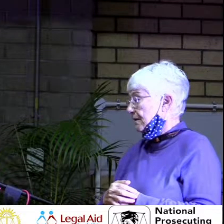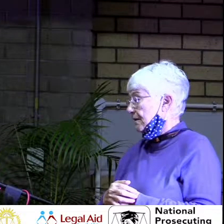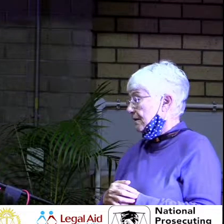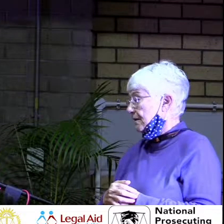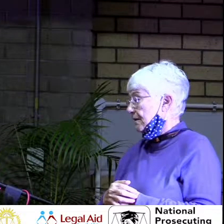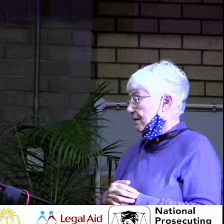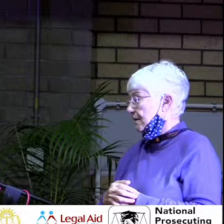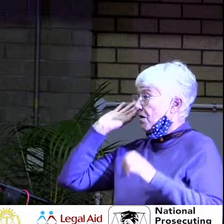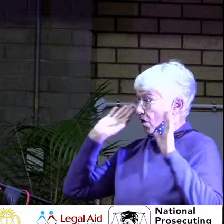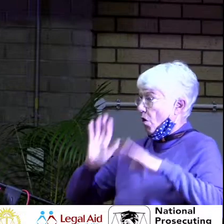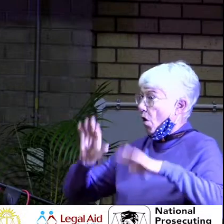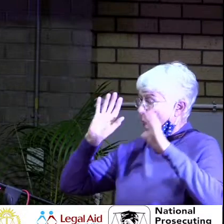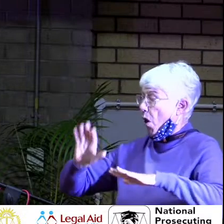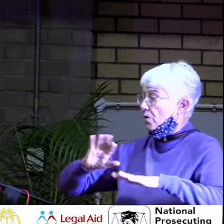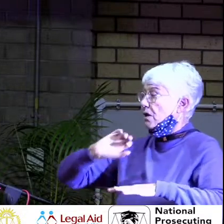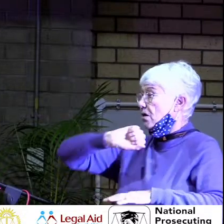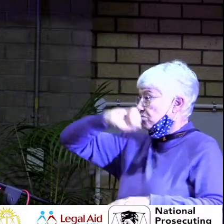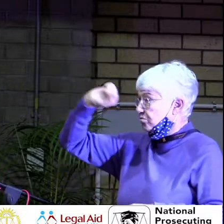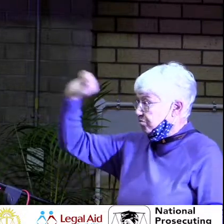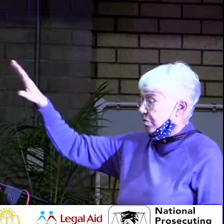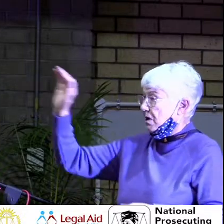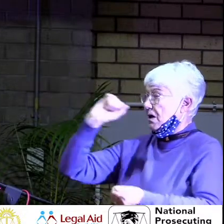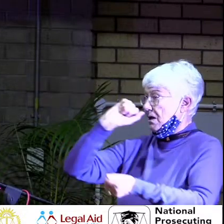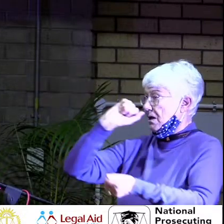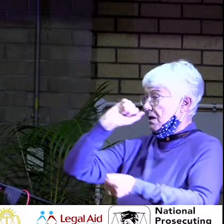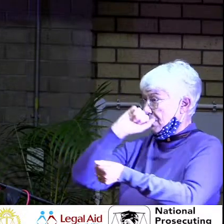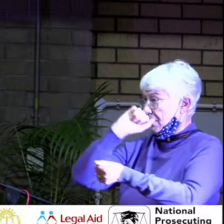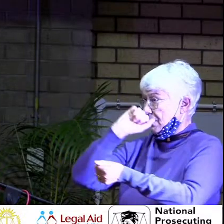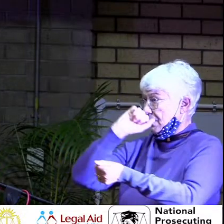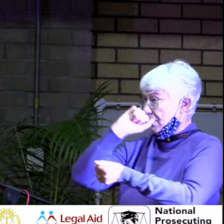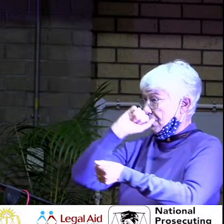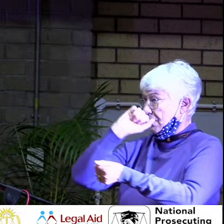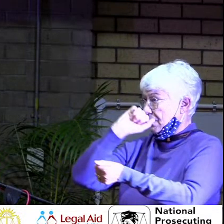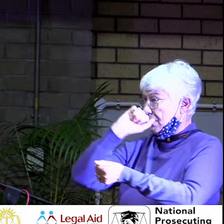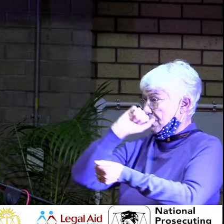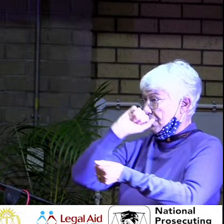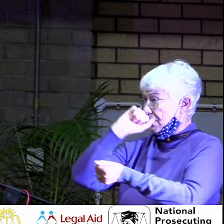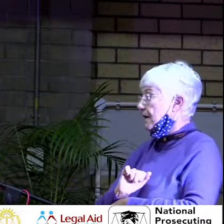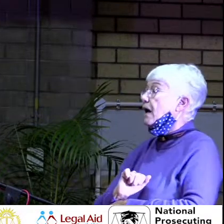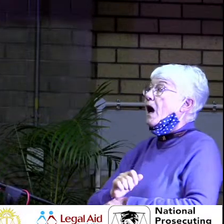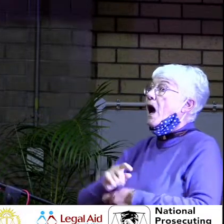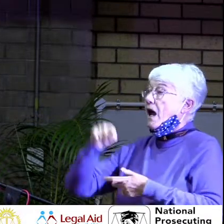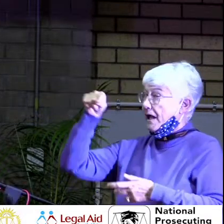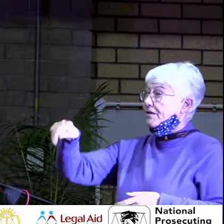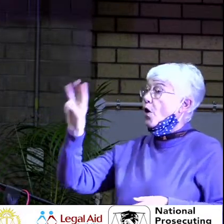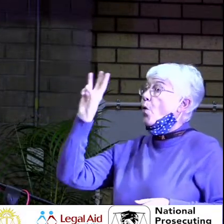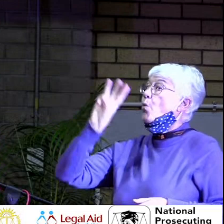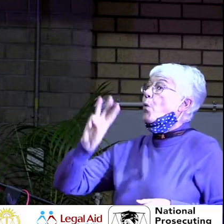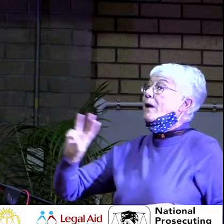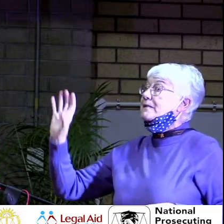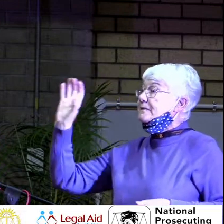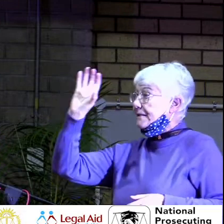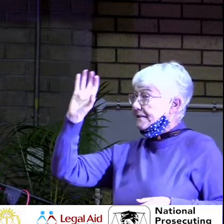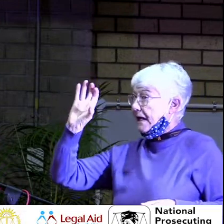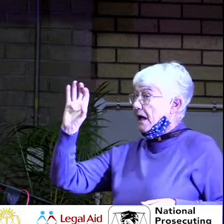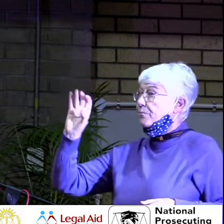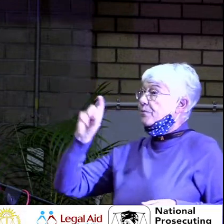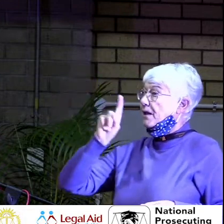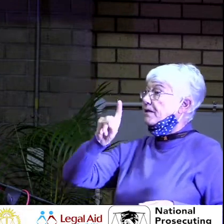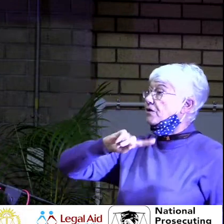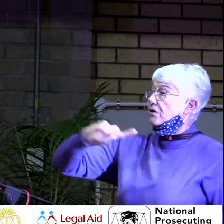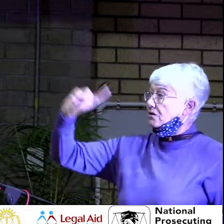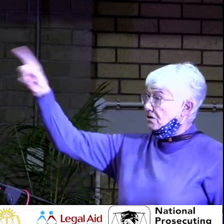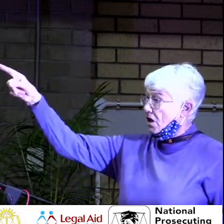So it means in the South African Police Service in the Western Cape, there's pockets of excellence, as you can gather from